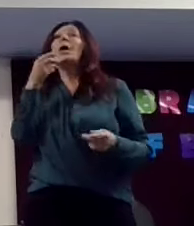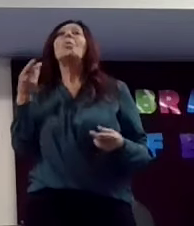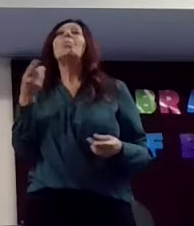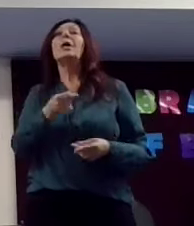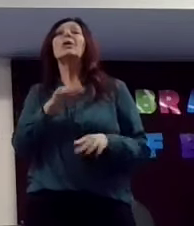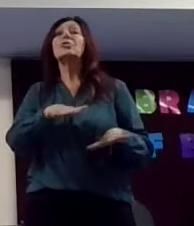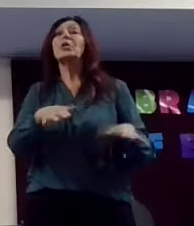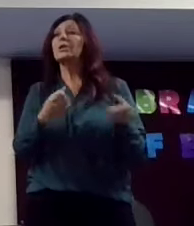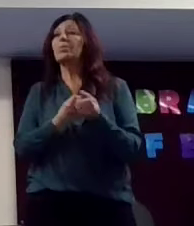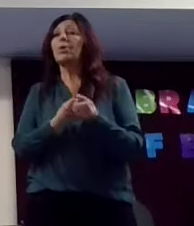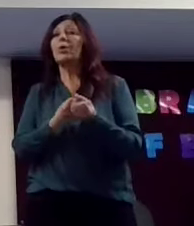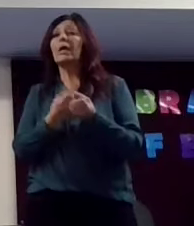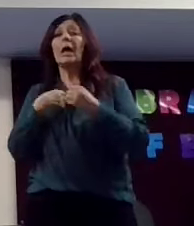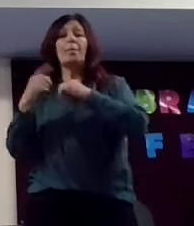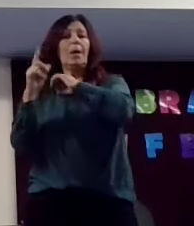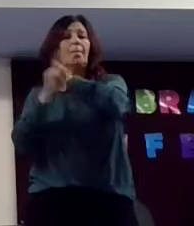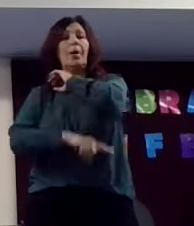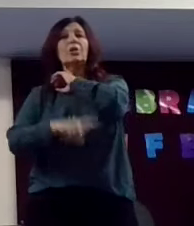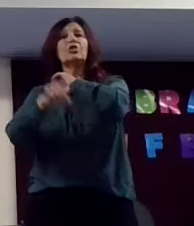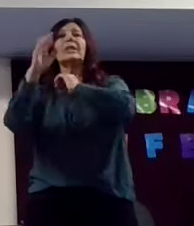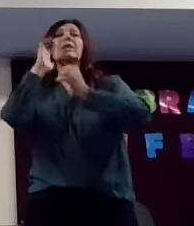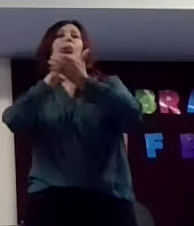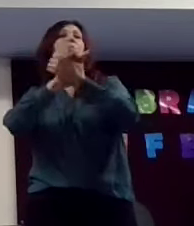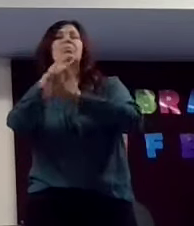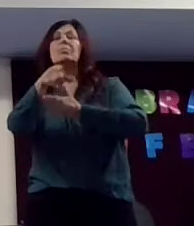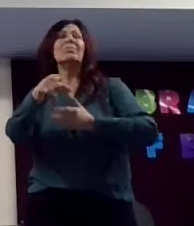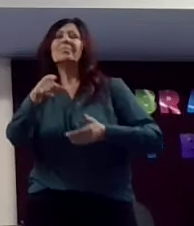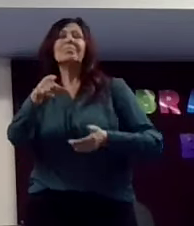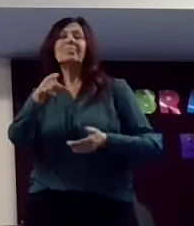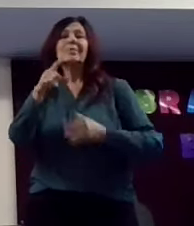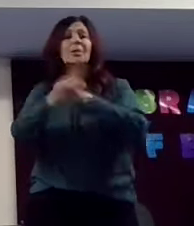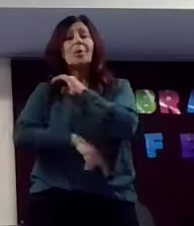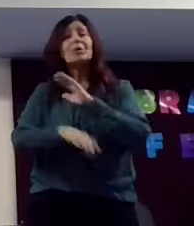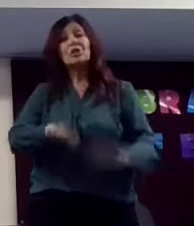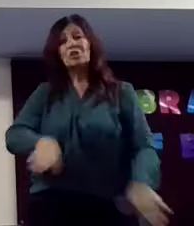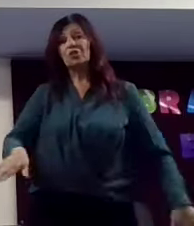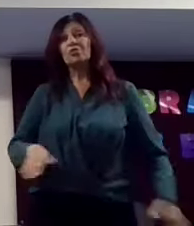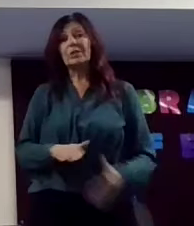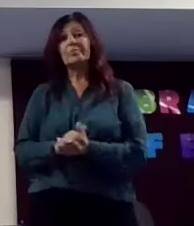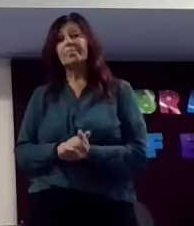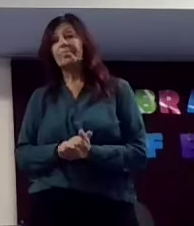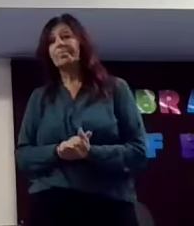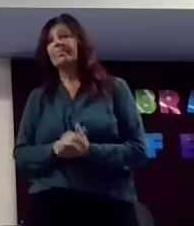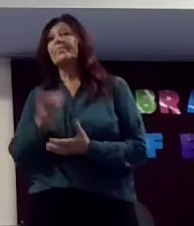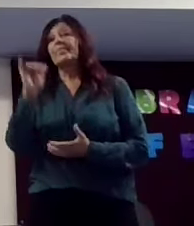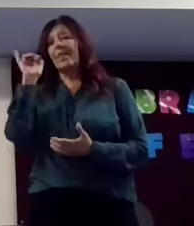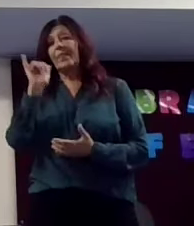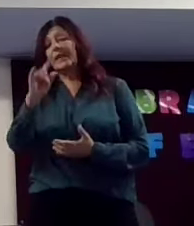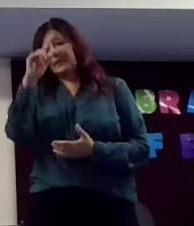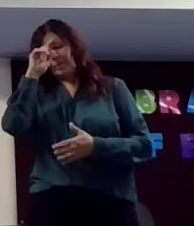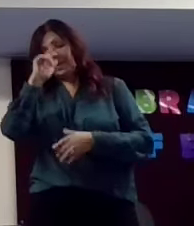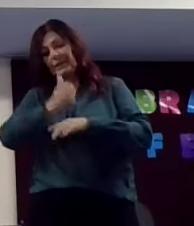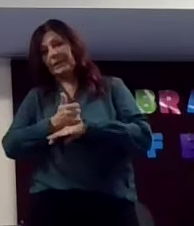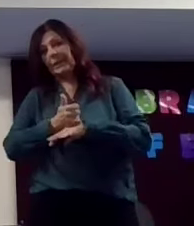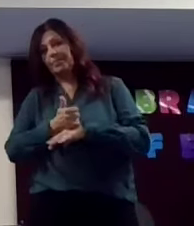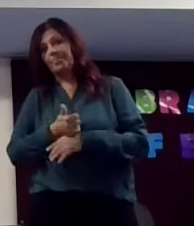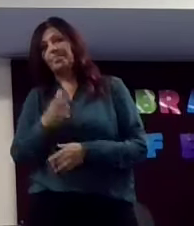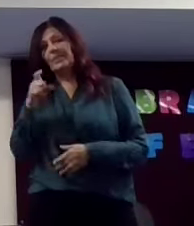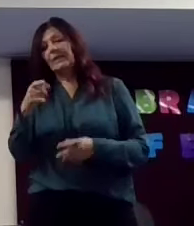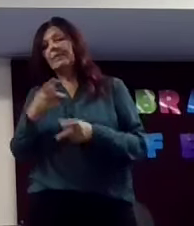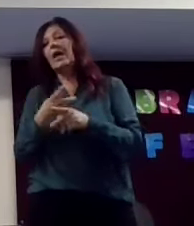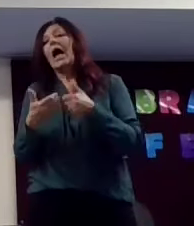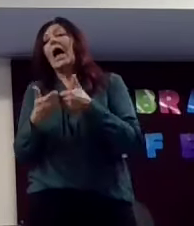child support, I'm punishing my significant other or my ex. It's not punishing them, it's punishing the children. And that's the mindset we need to have. And we